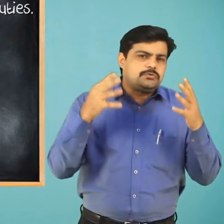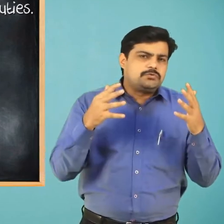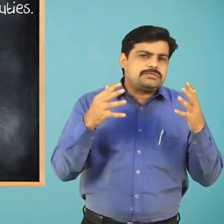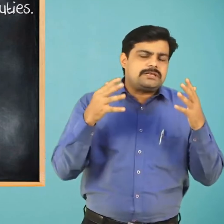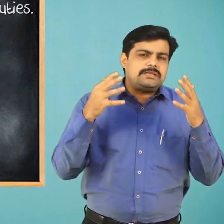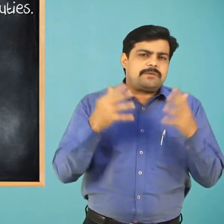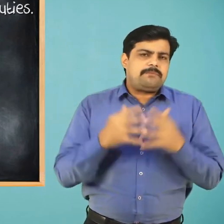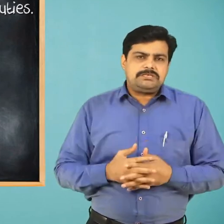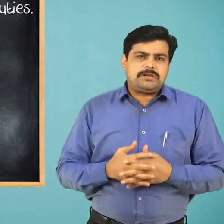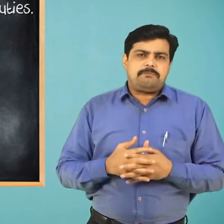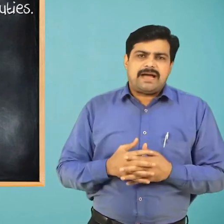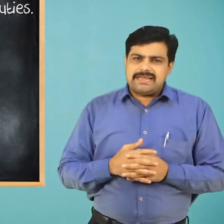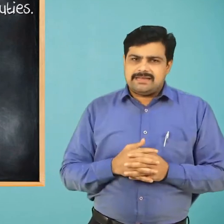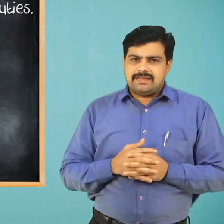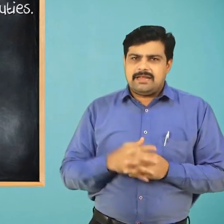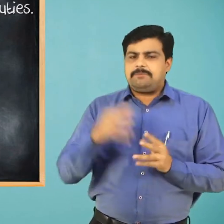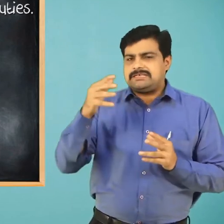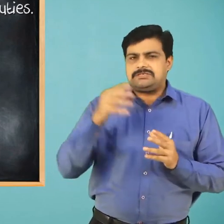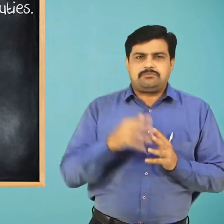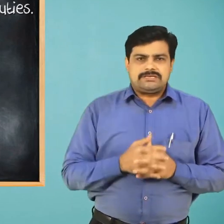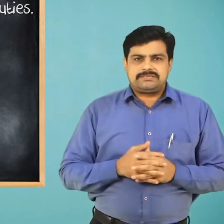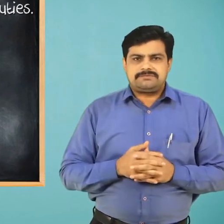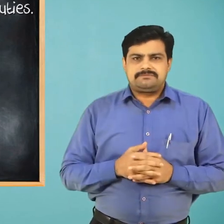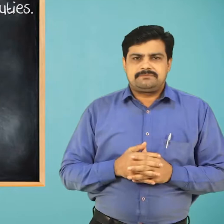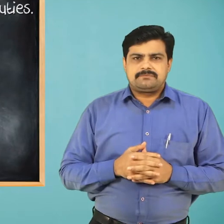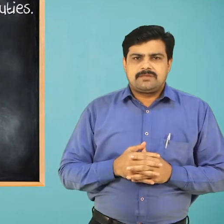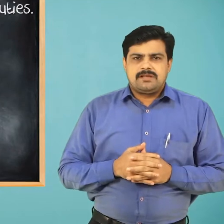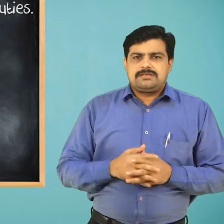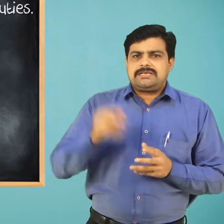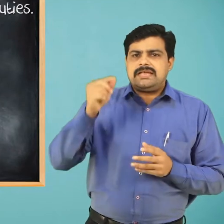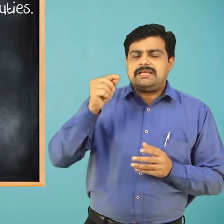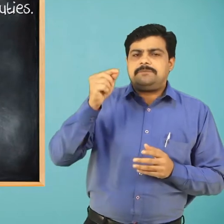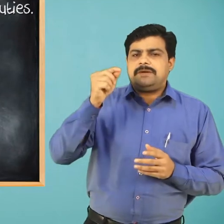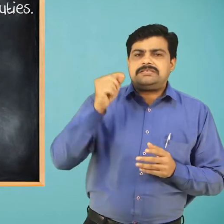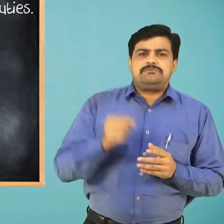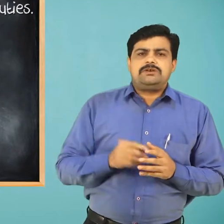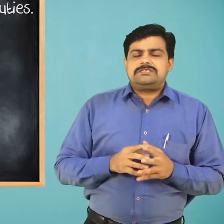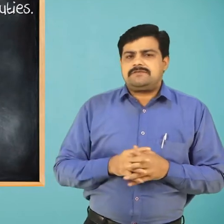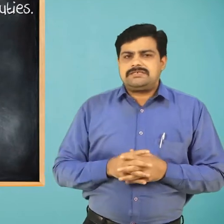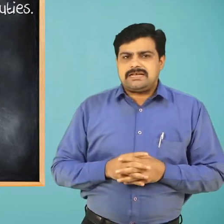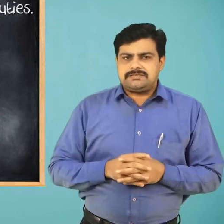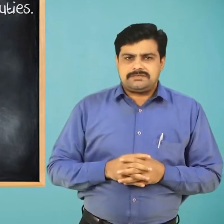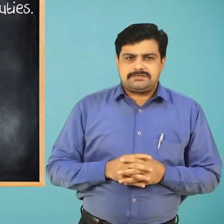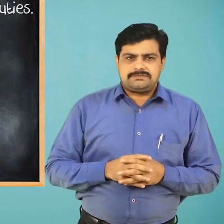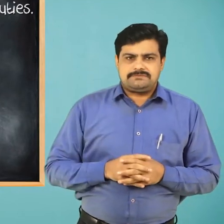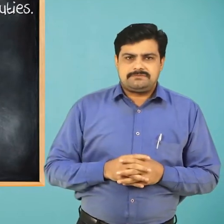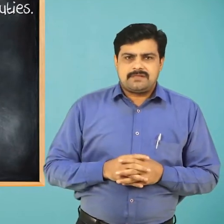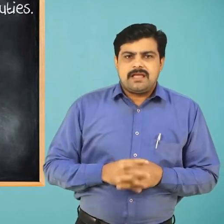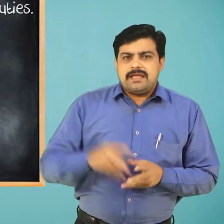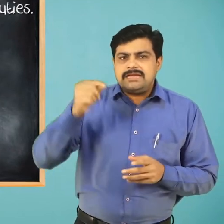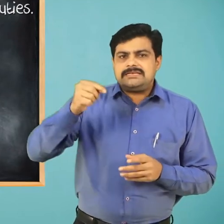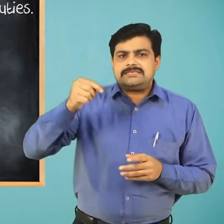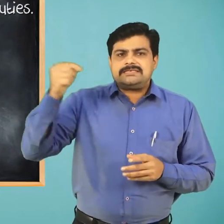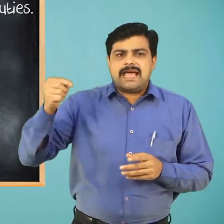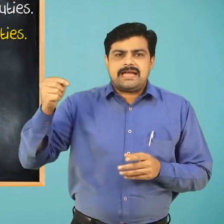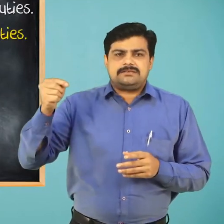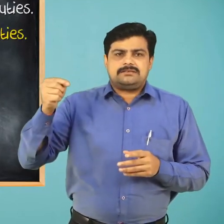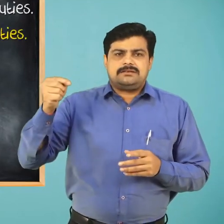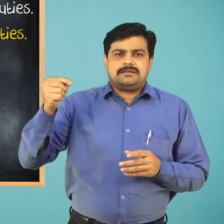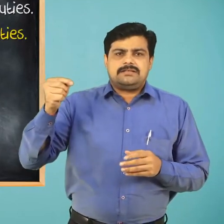use the preposition by in passive voice. See the passive voice of the sentence. It is said